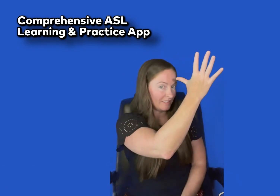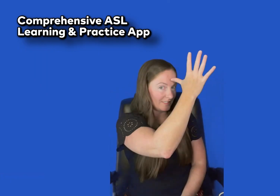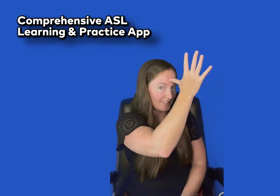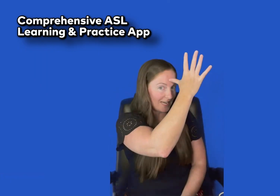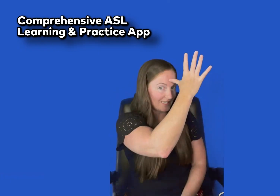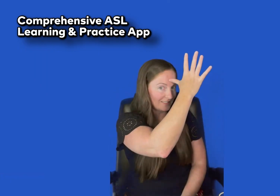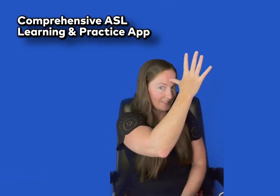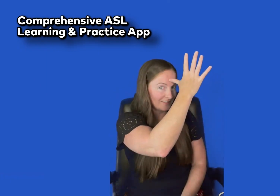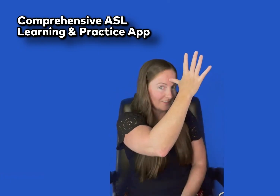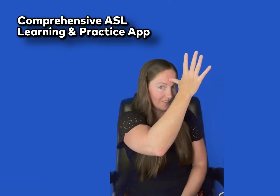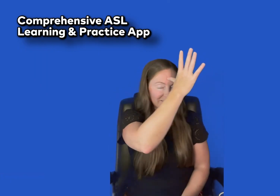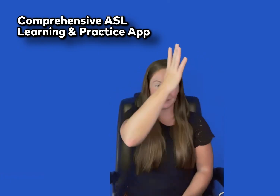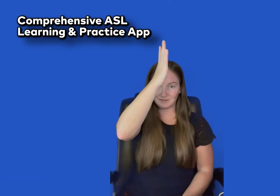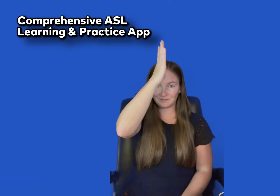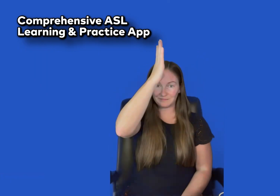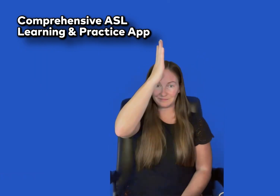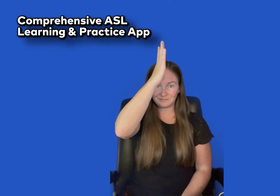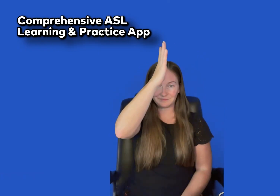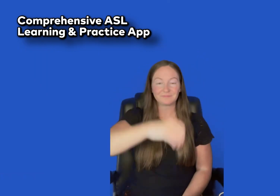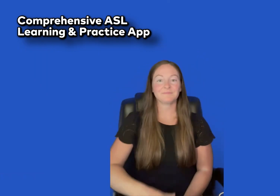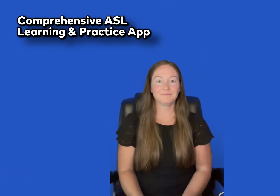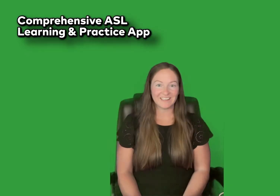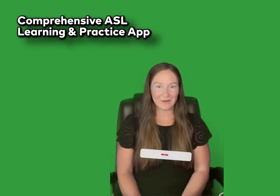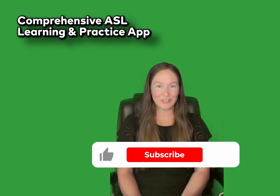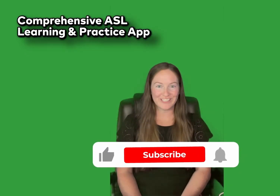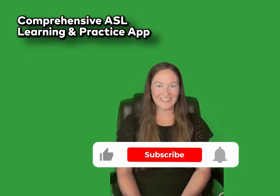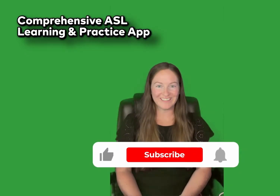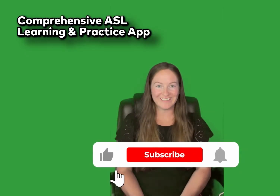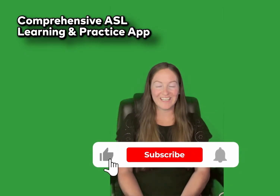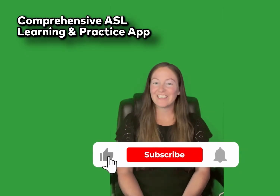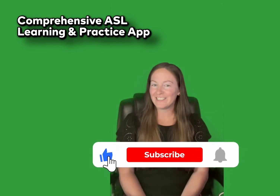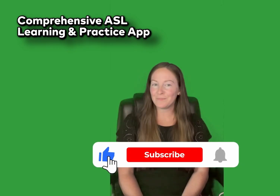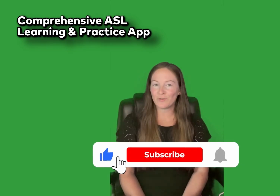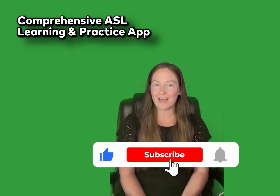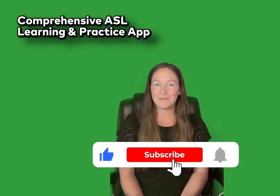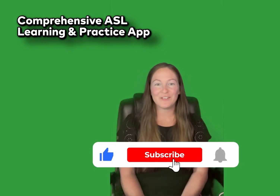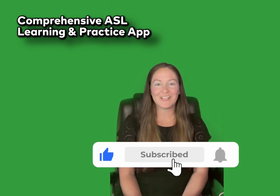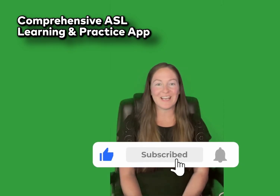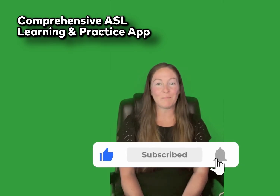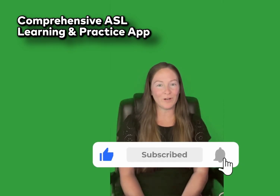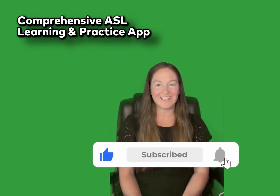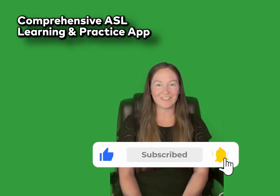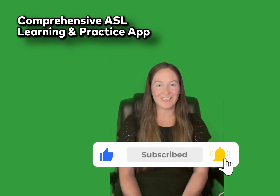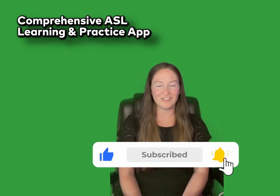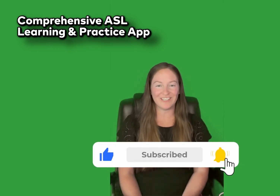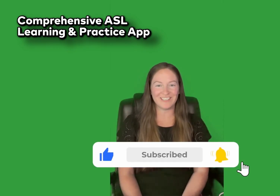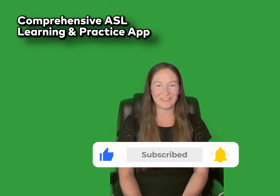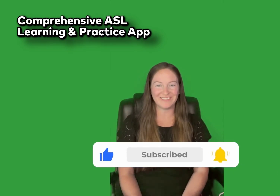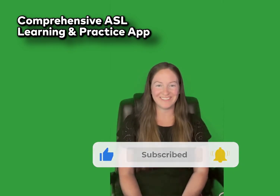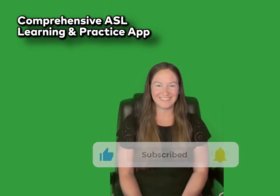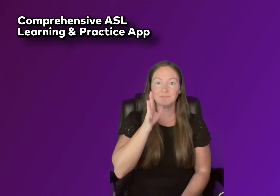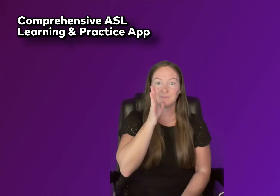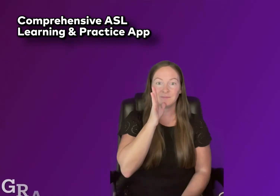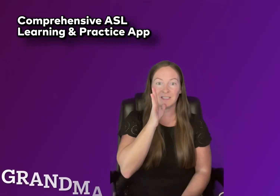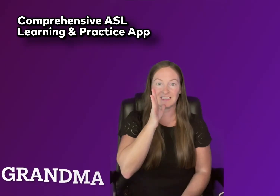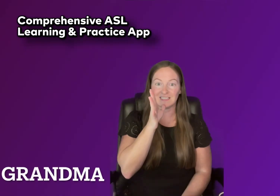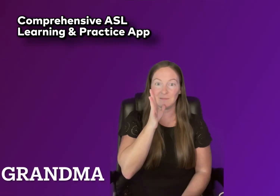context, and real-world conversation. You may get interactive features like live chat with signers, peer review, or signing exercises